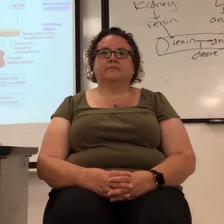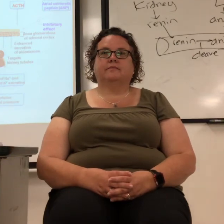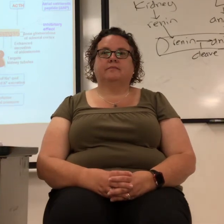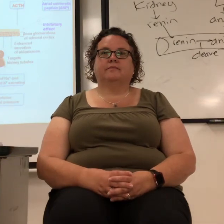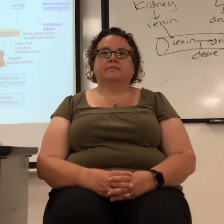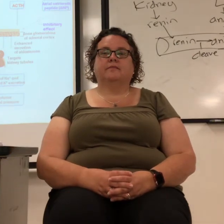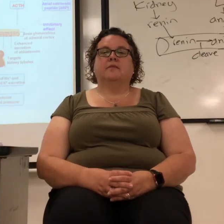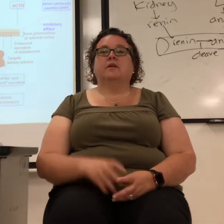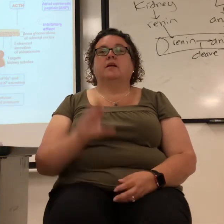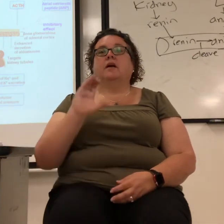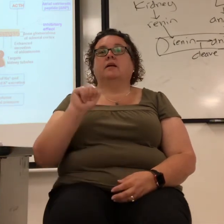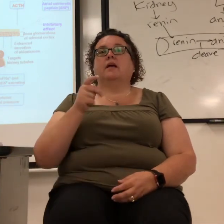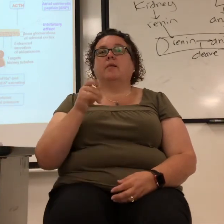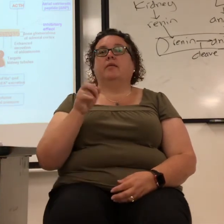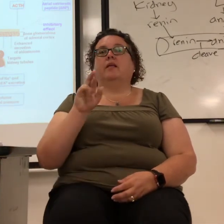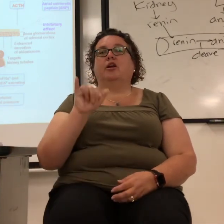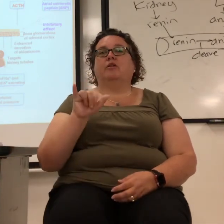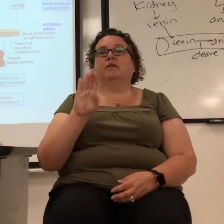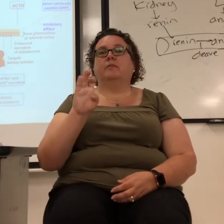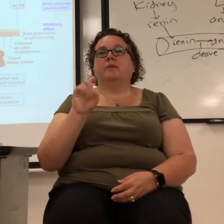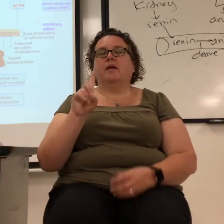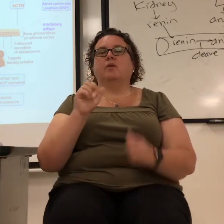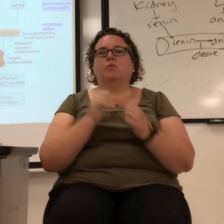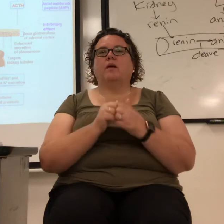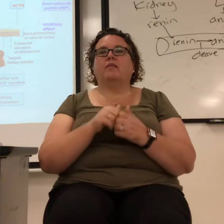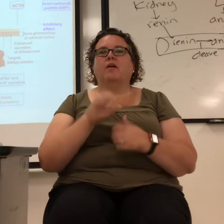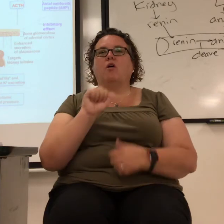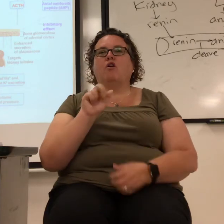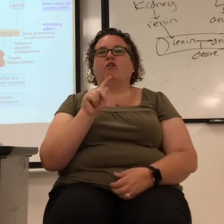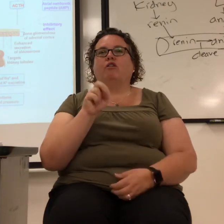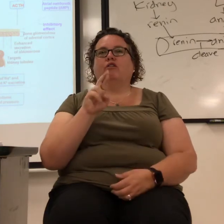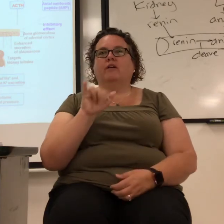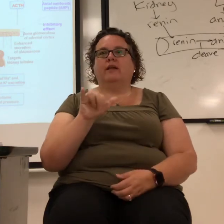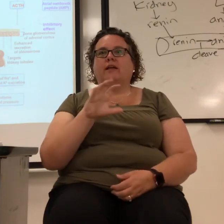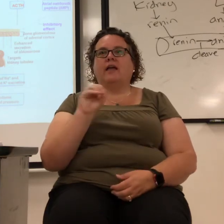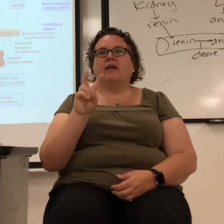I'm drawing a capillary bed with an artery and vein attached to it like I did yesterday.